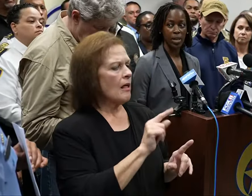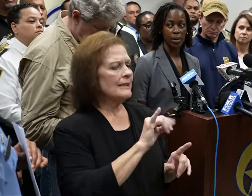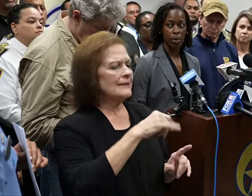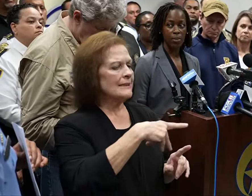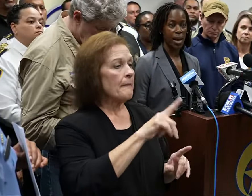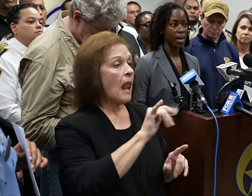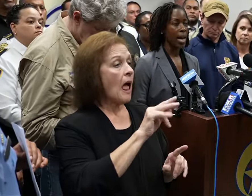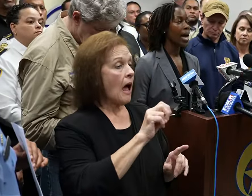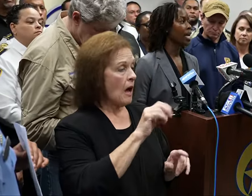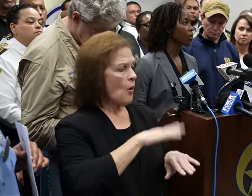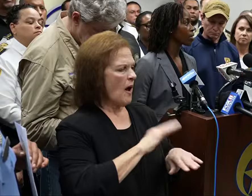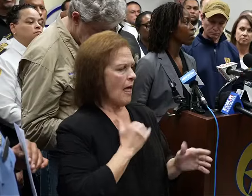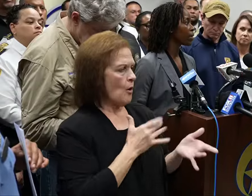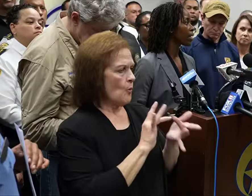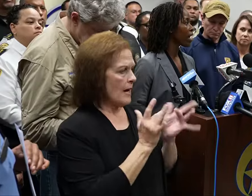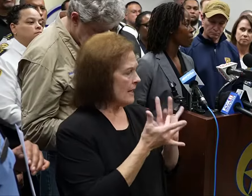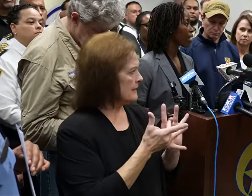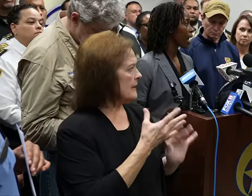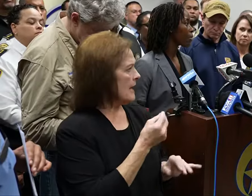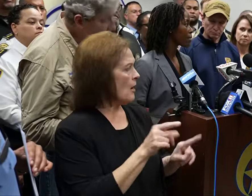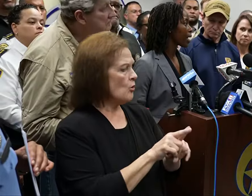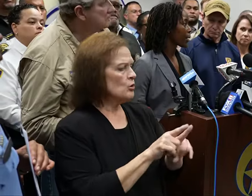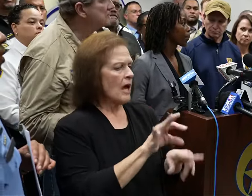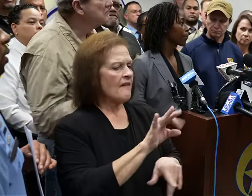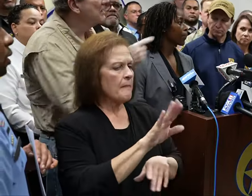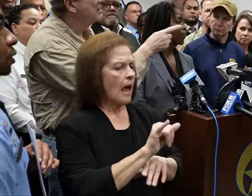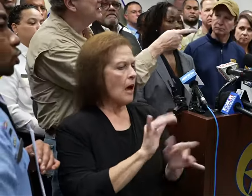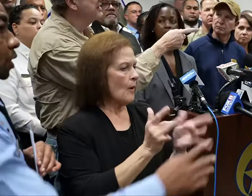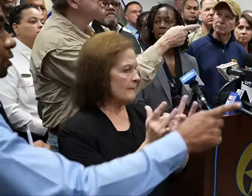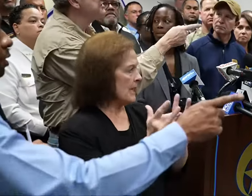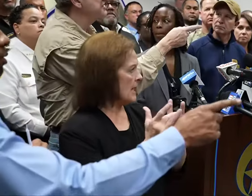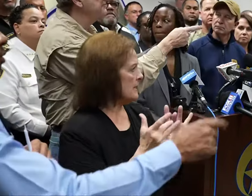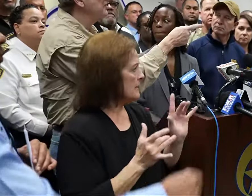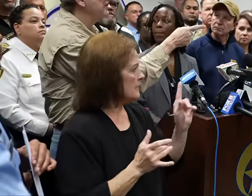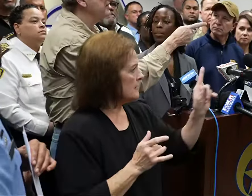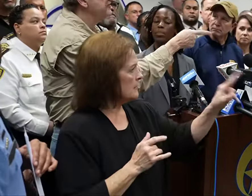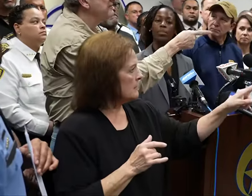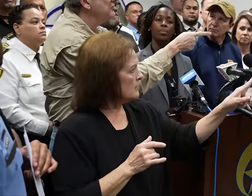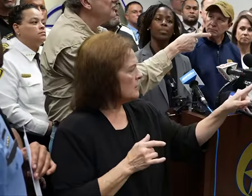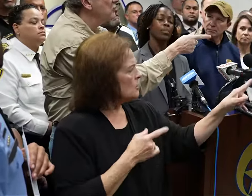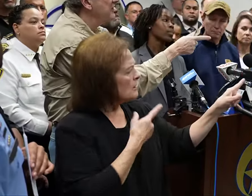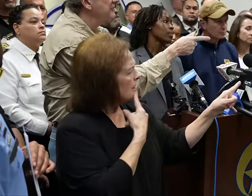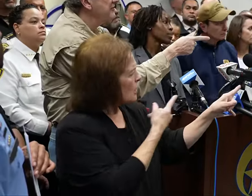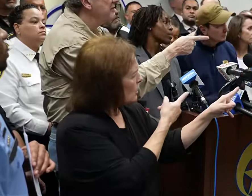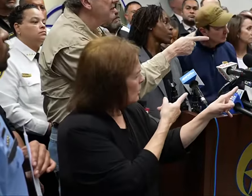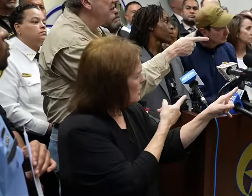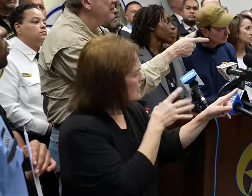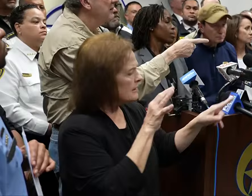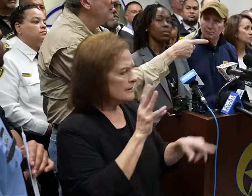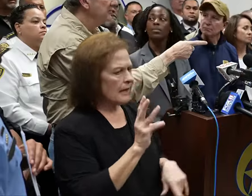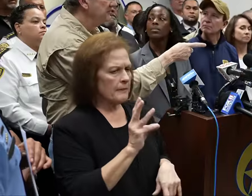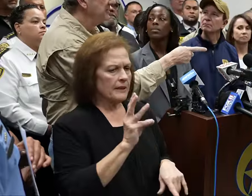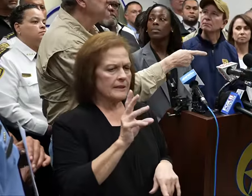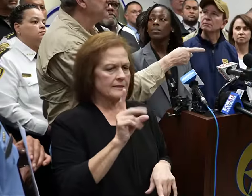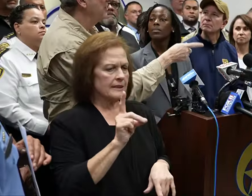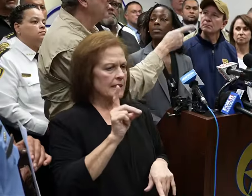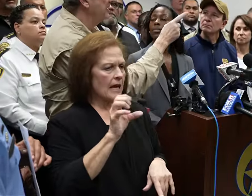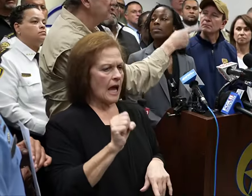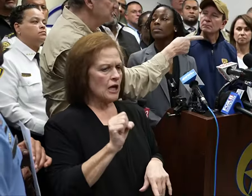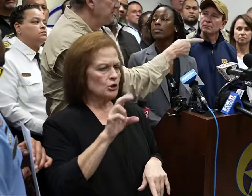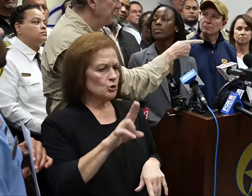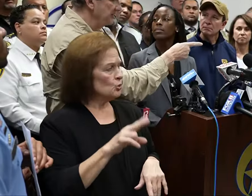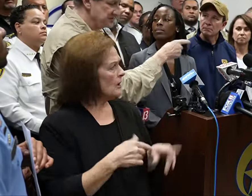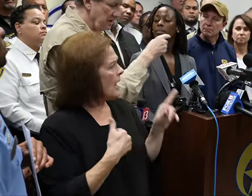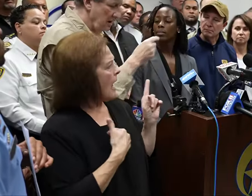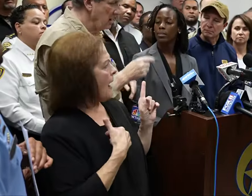social media website, as well as the big FBI website. Can I say something like that? Tell me who you're with. WDSU. WDSU. Okay,